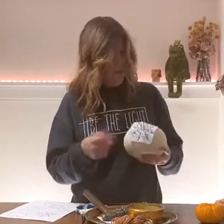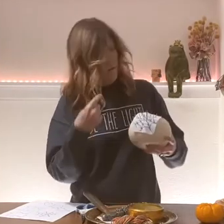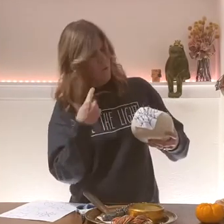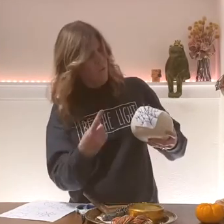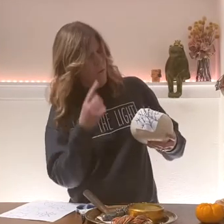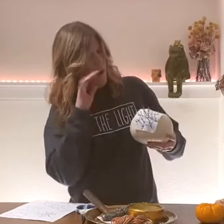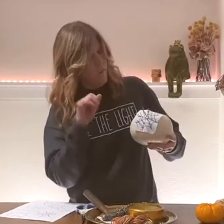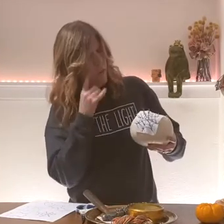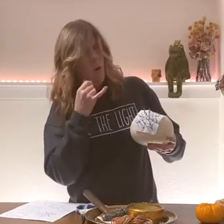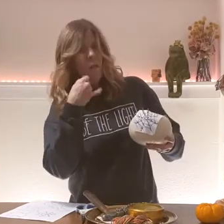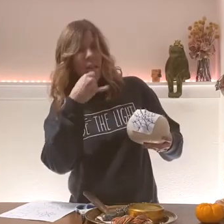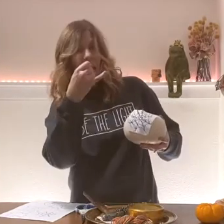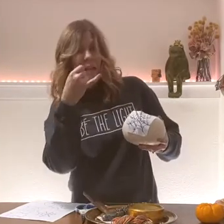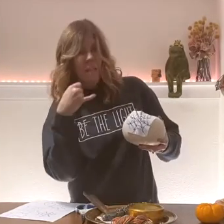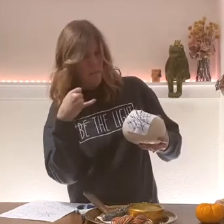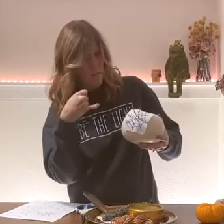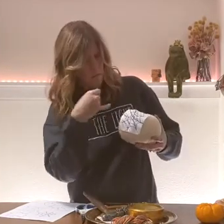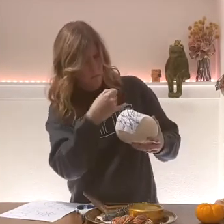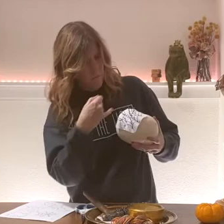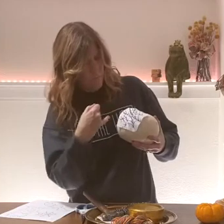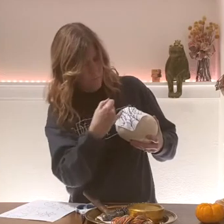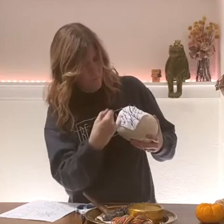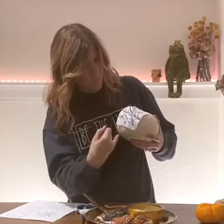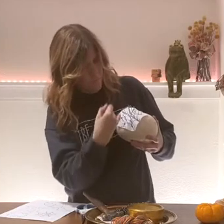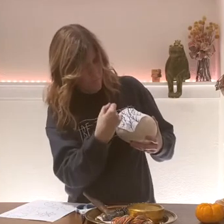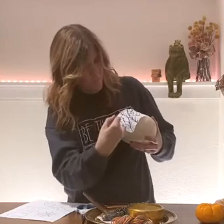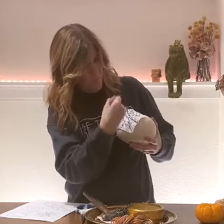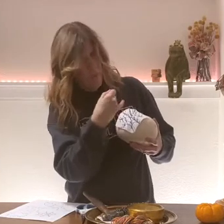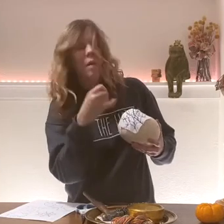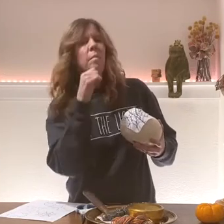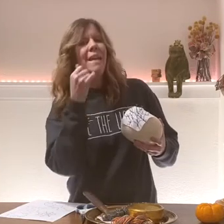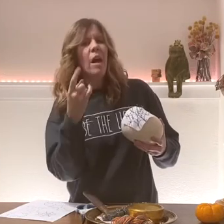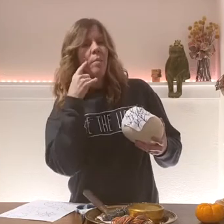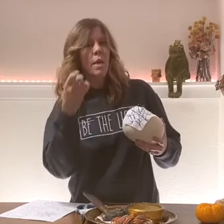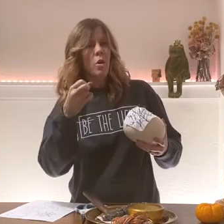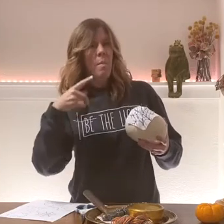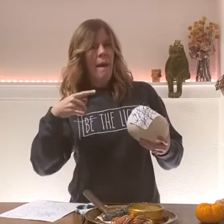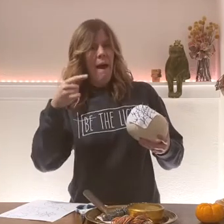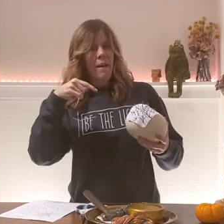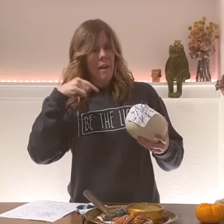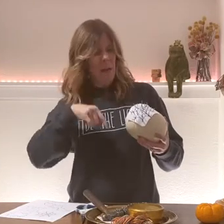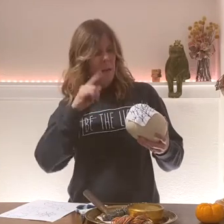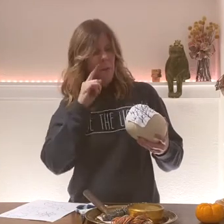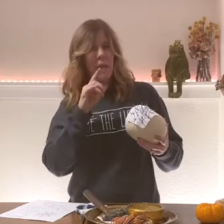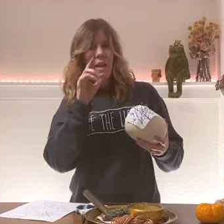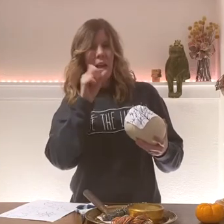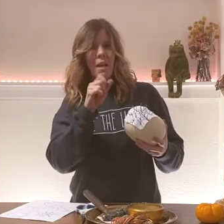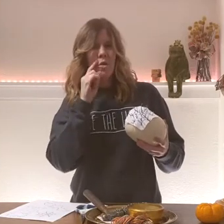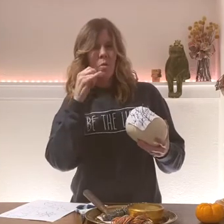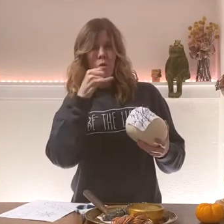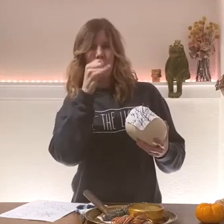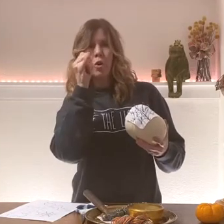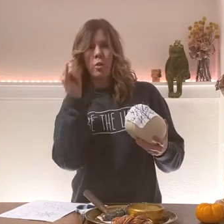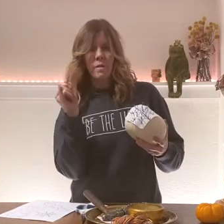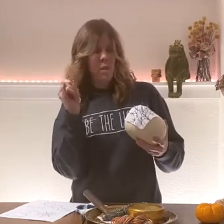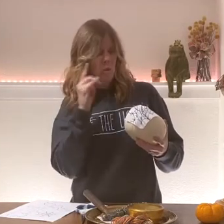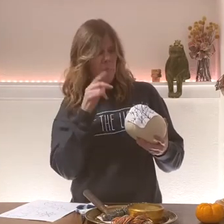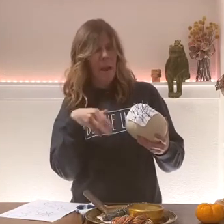So far I've done all the lines, but now I'm going to go back and I'm going to catch those curves. So I'm going to add